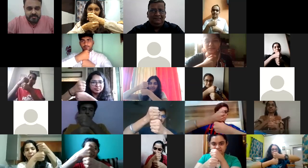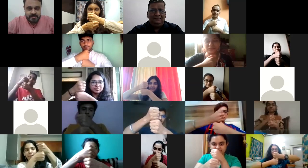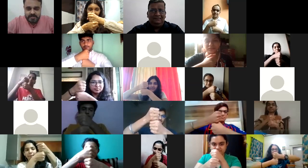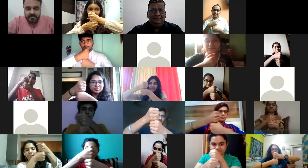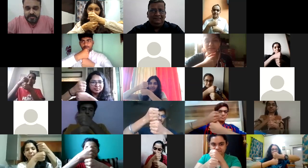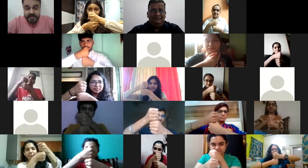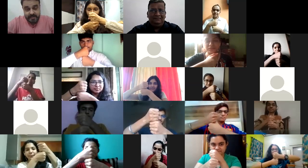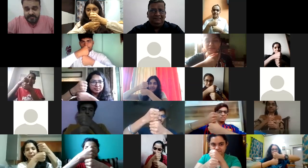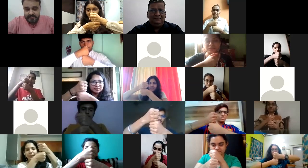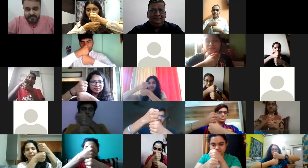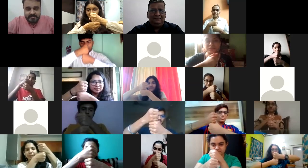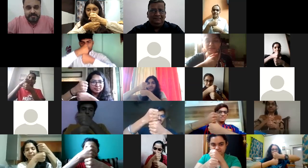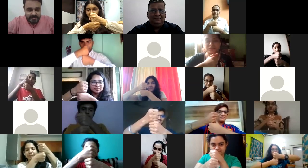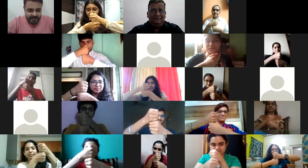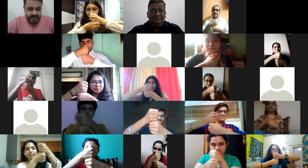G for Jhanda. H,